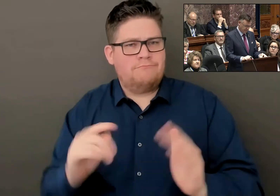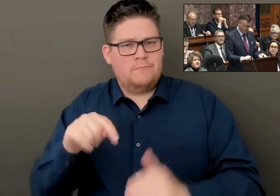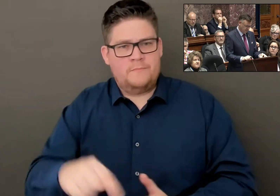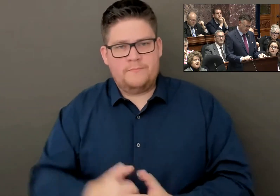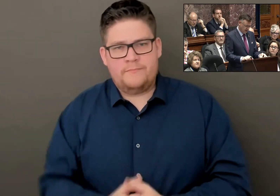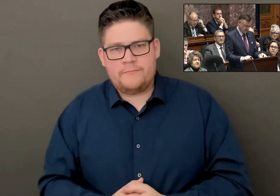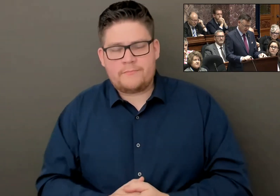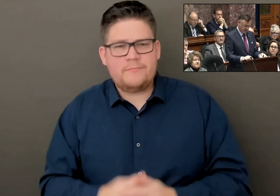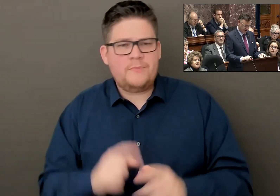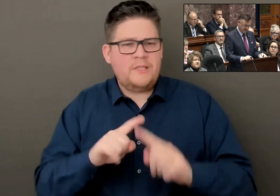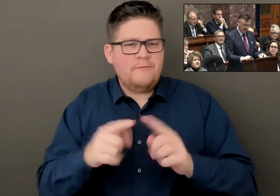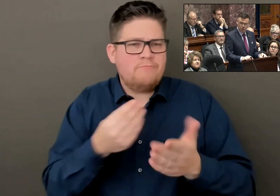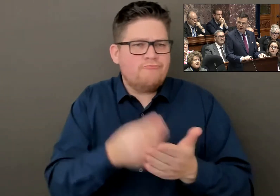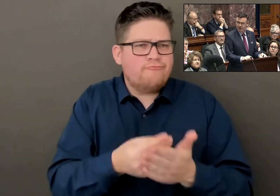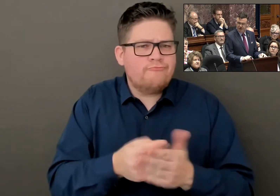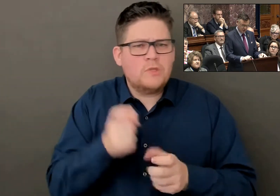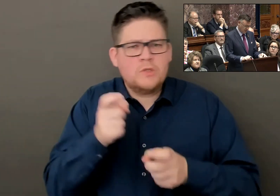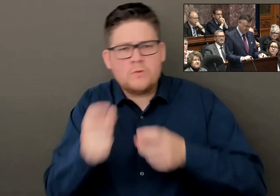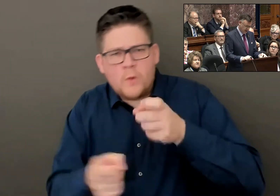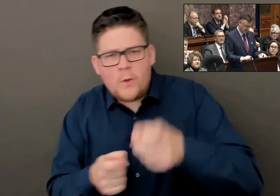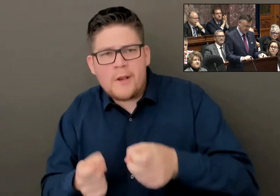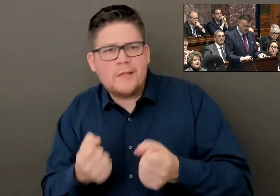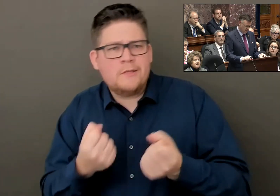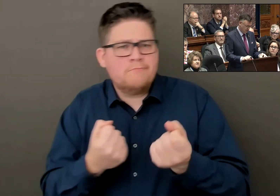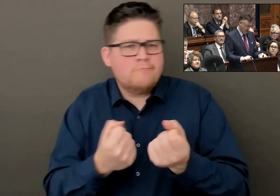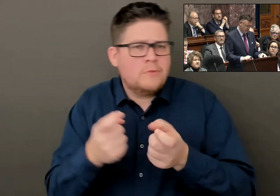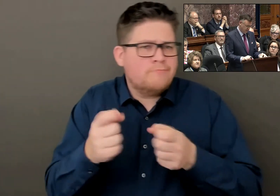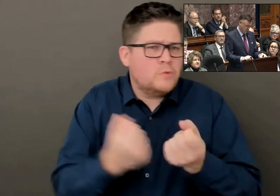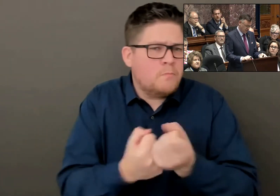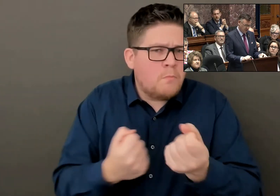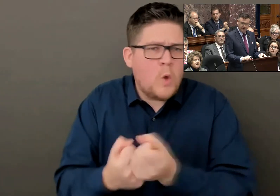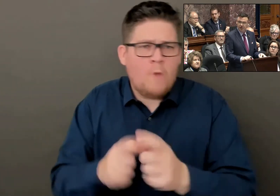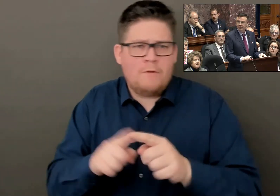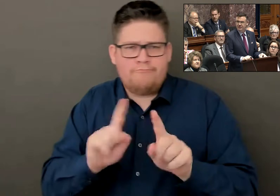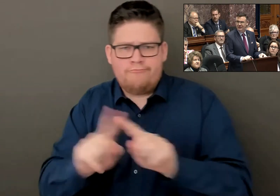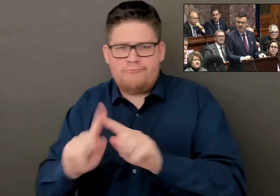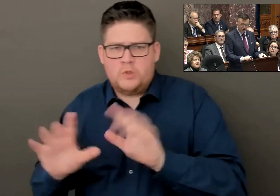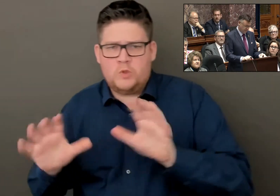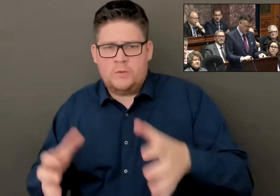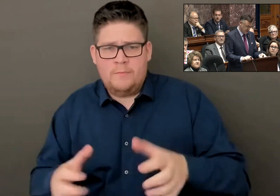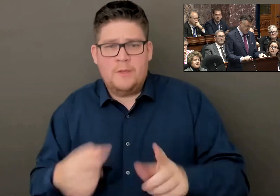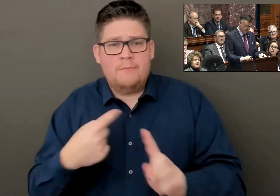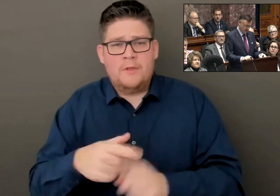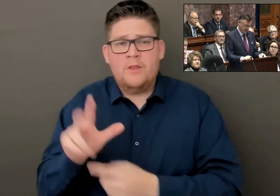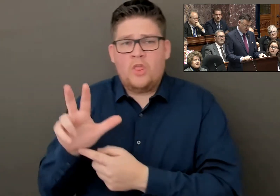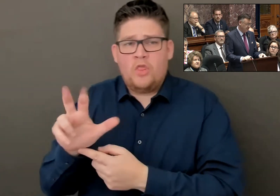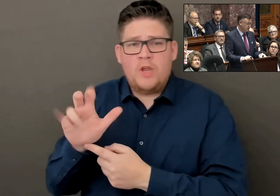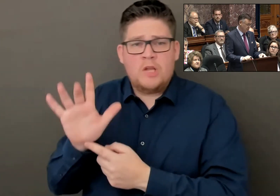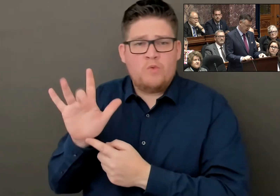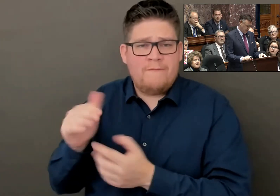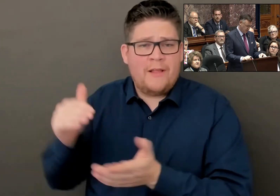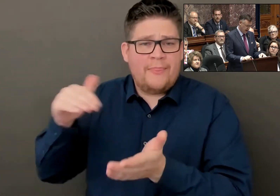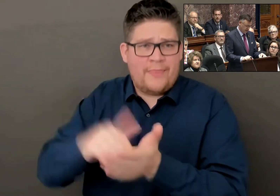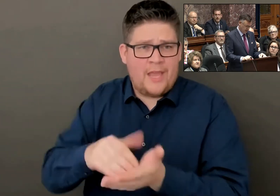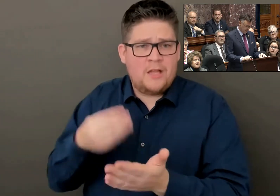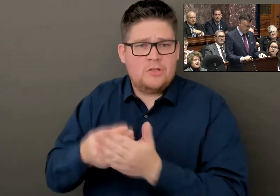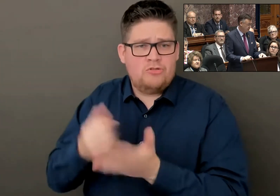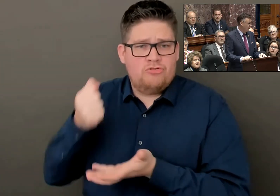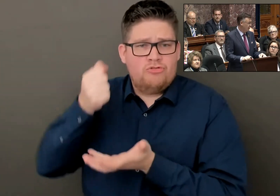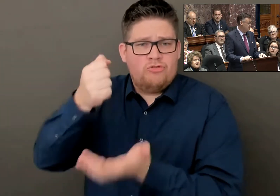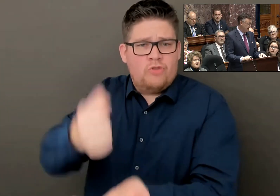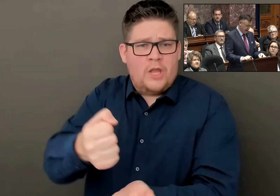Doig River, as well as a $325,000 grant from Northern Development Initiative Trust, this vision became a